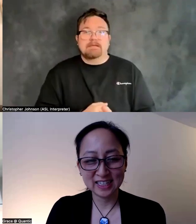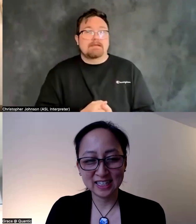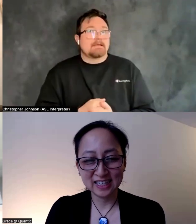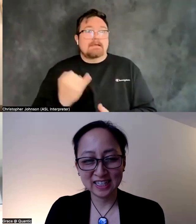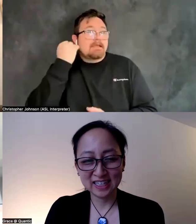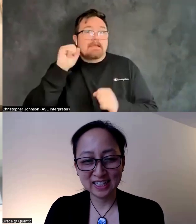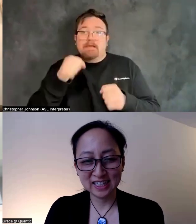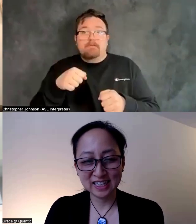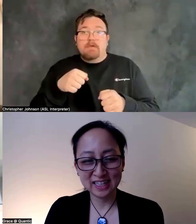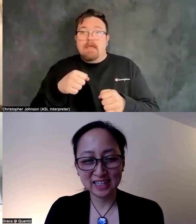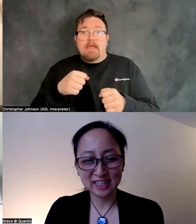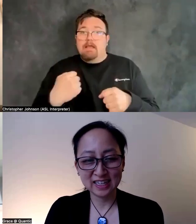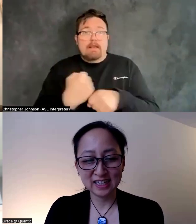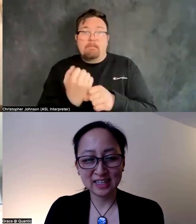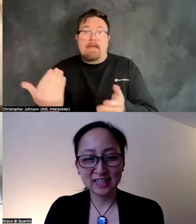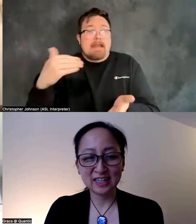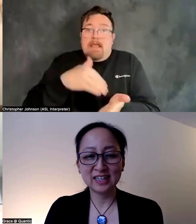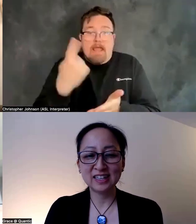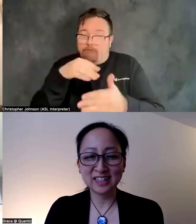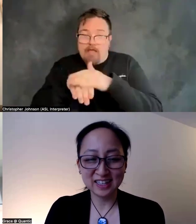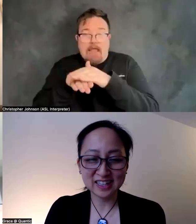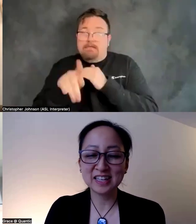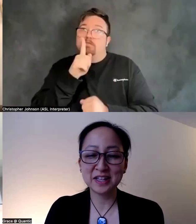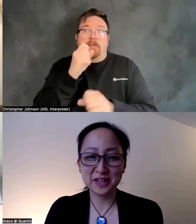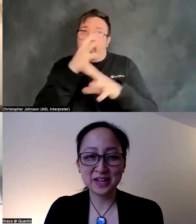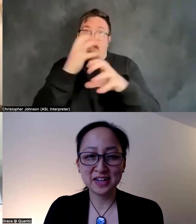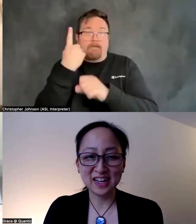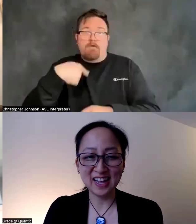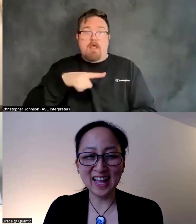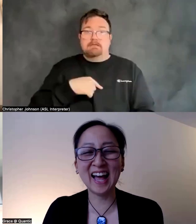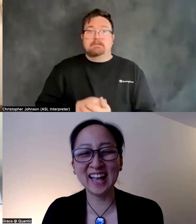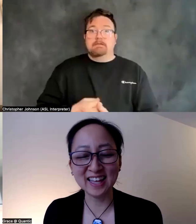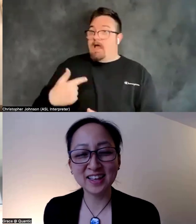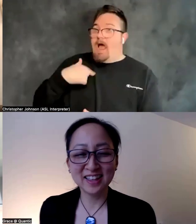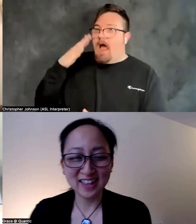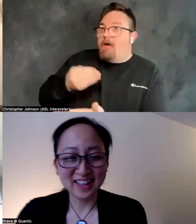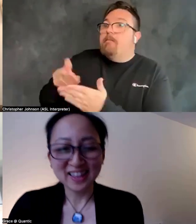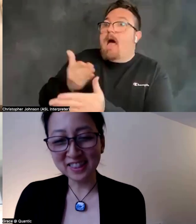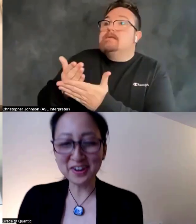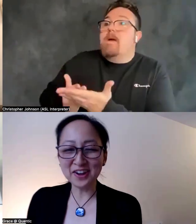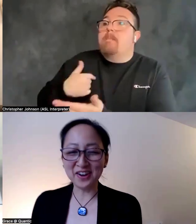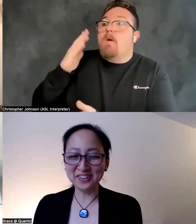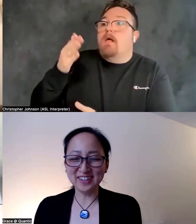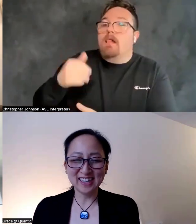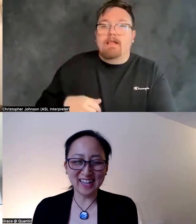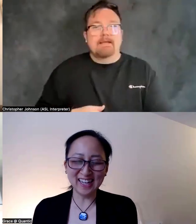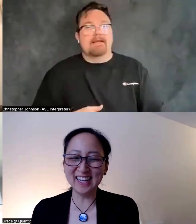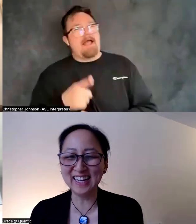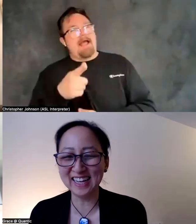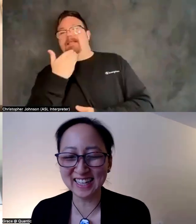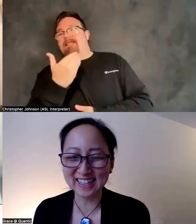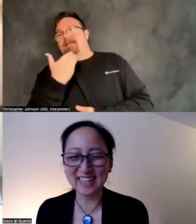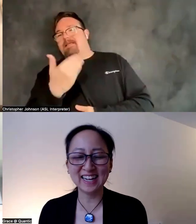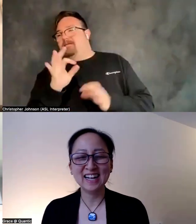the success of OpenChat, that will be really, really great for us. I'll be buying some. No, definitely. Thank you so much.